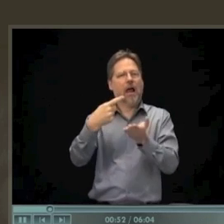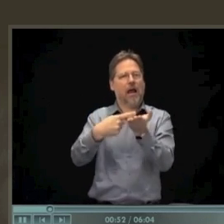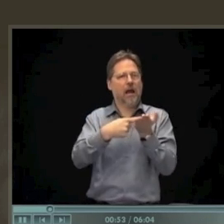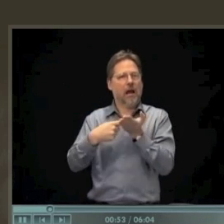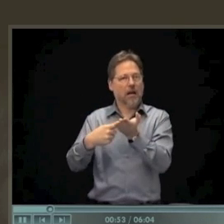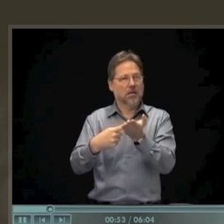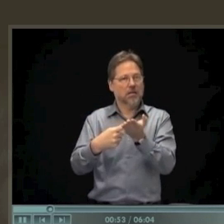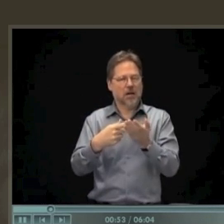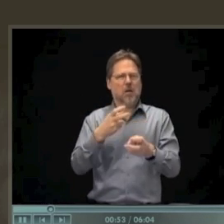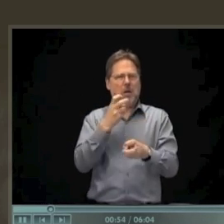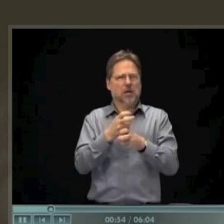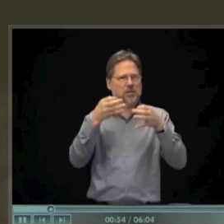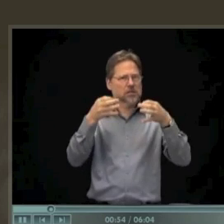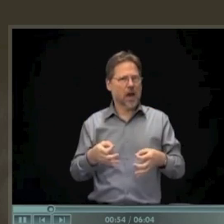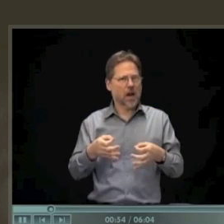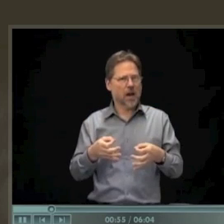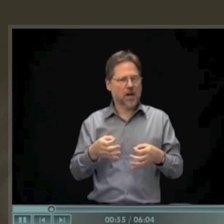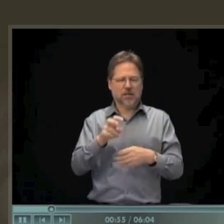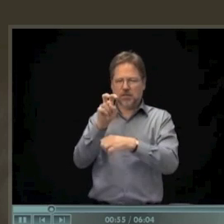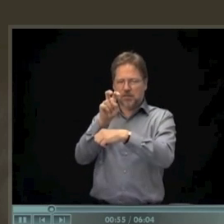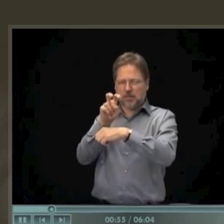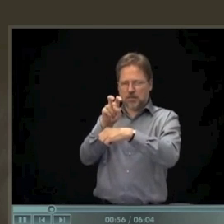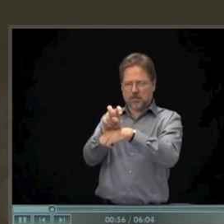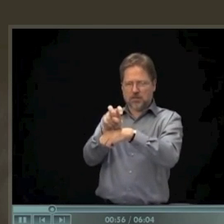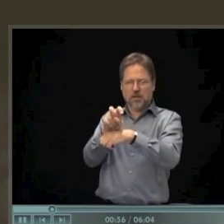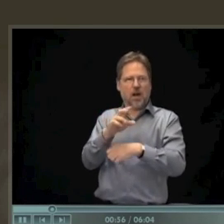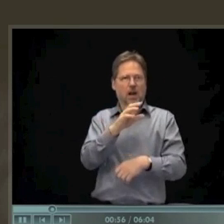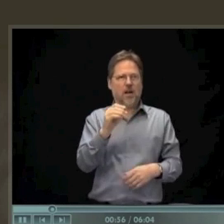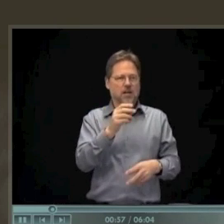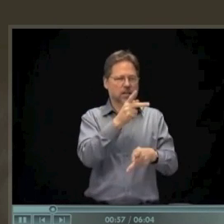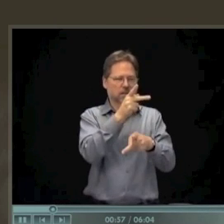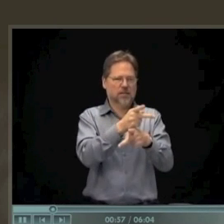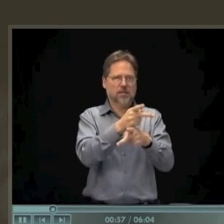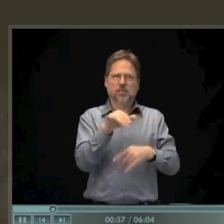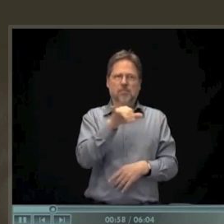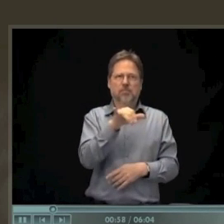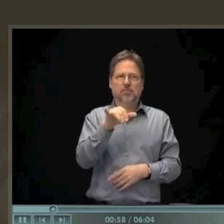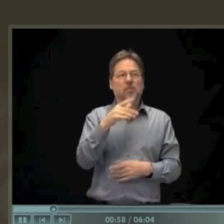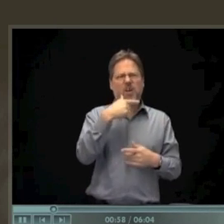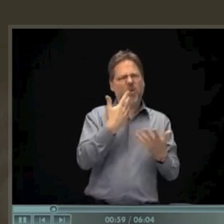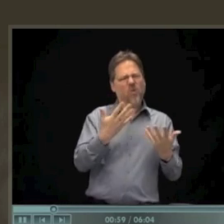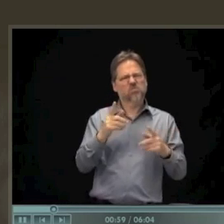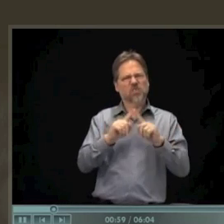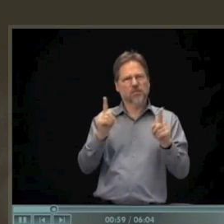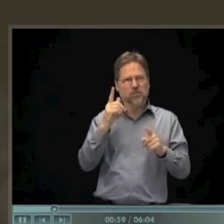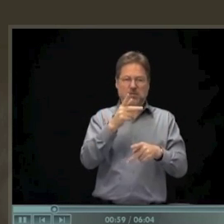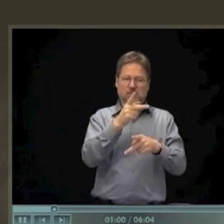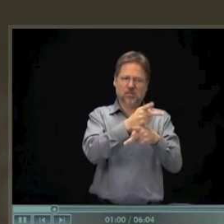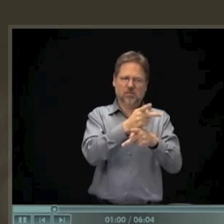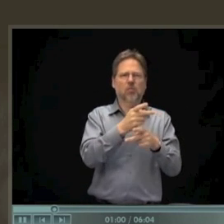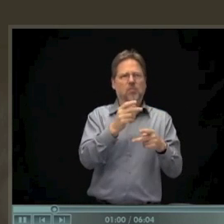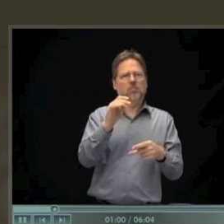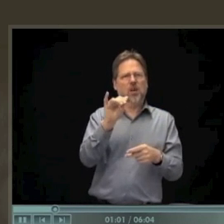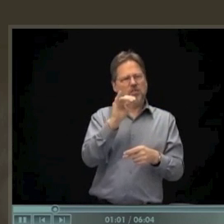they have a different sign. And it's a little bit hard to decide how similar they are, because they look a little